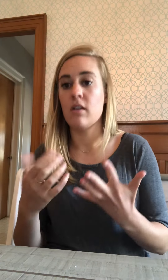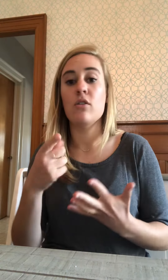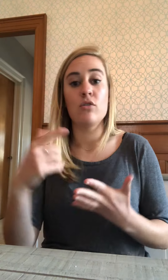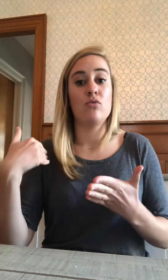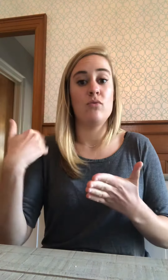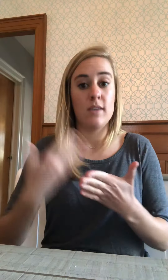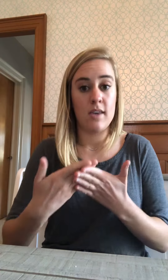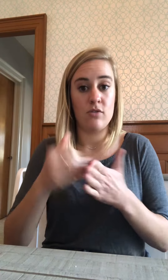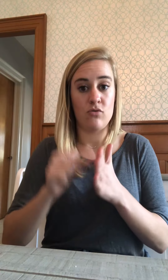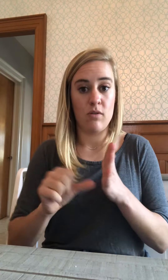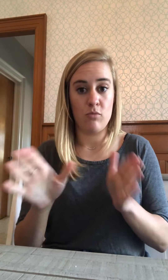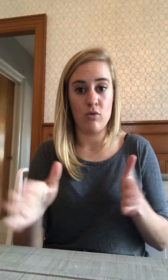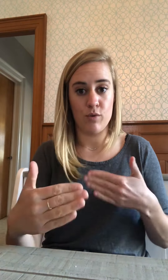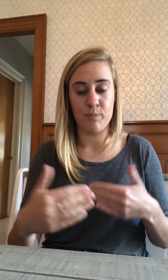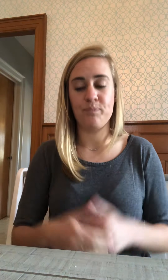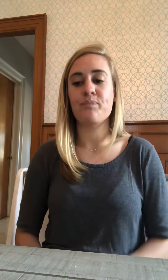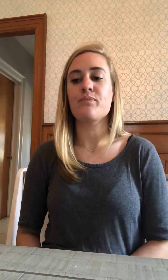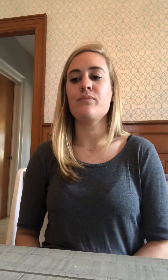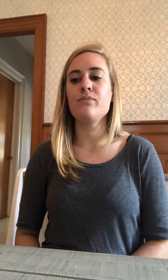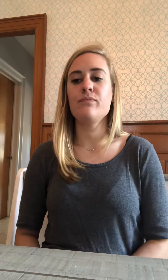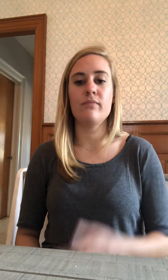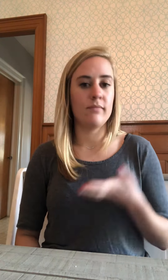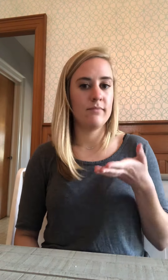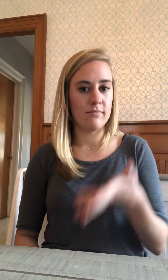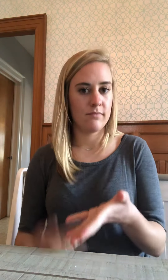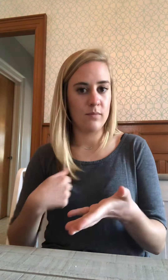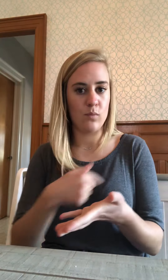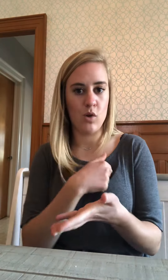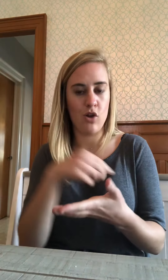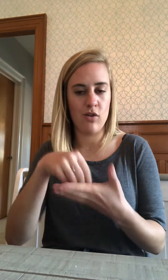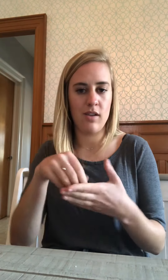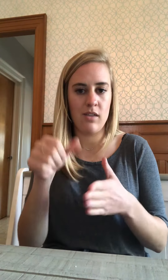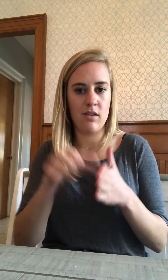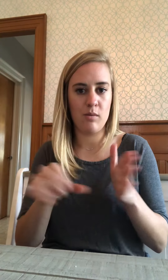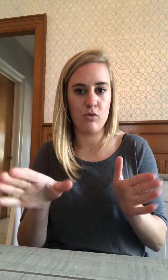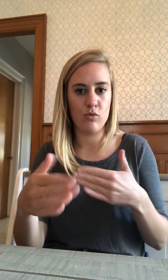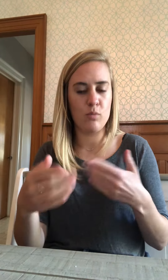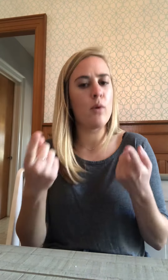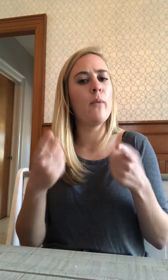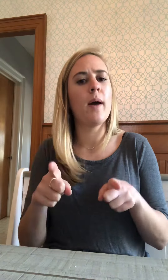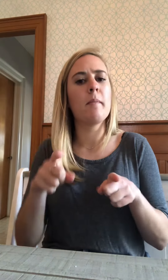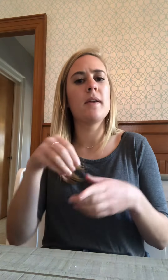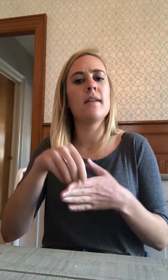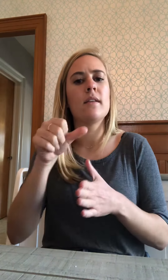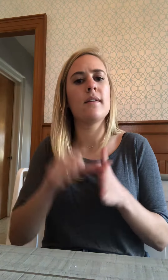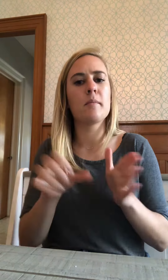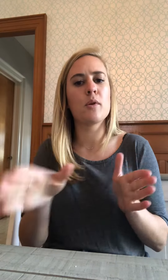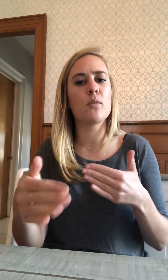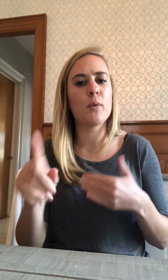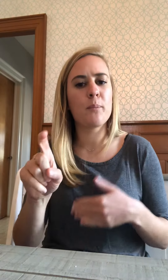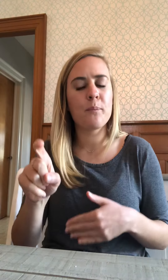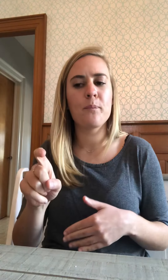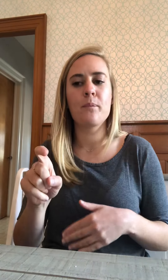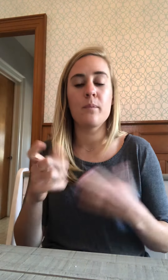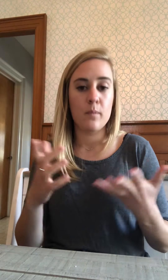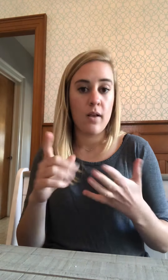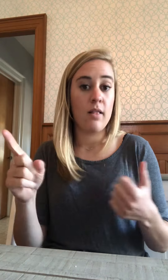room. So there we are in the operating room, okay? What happens in the operating room? Well, first of all,